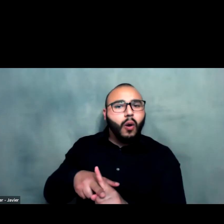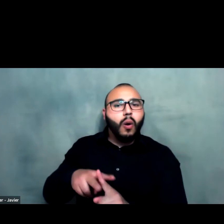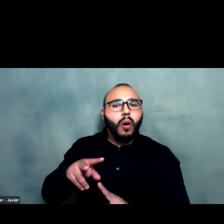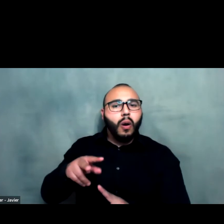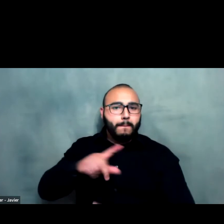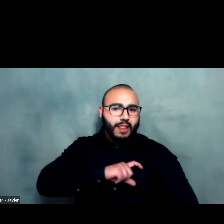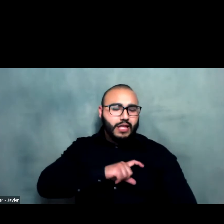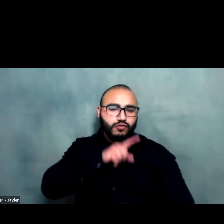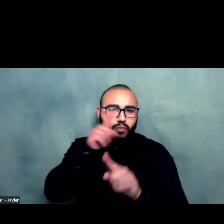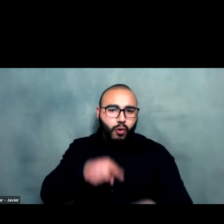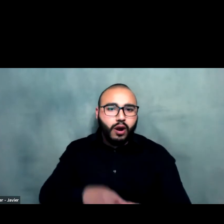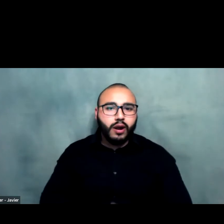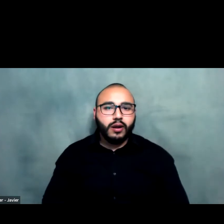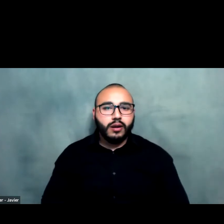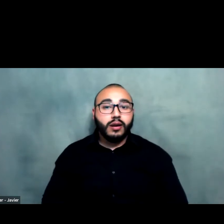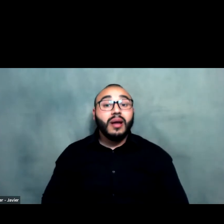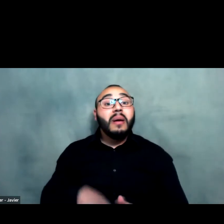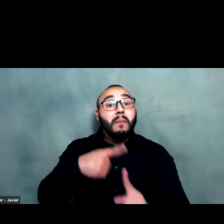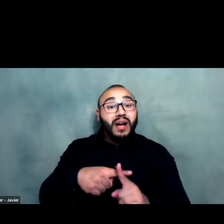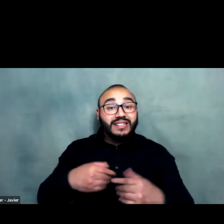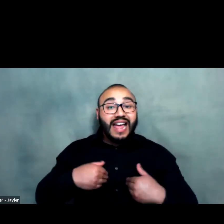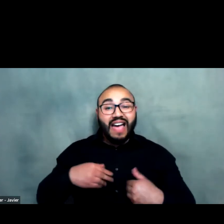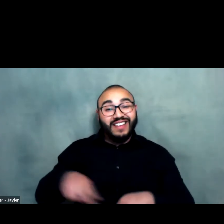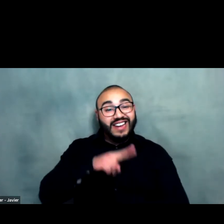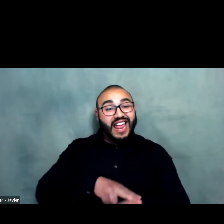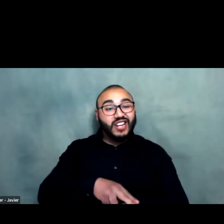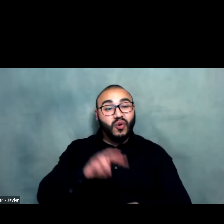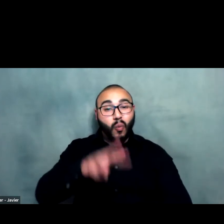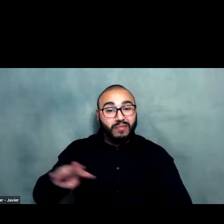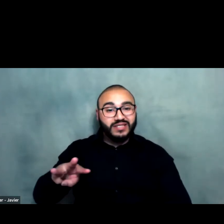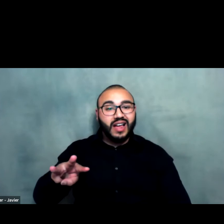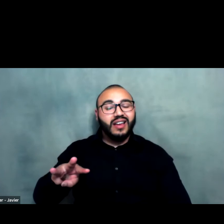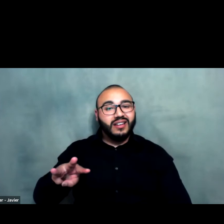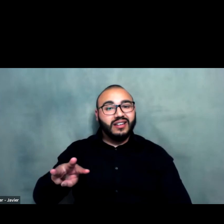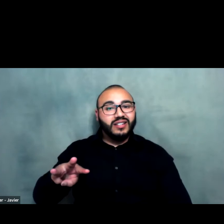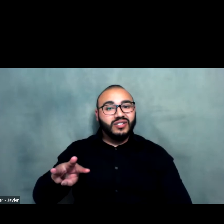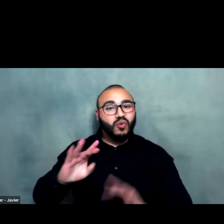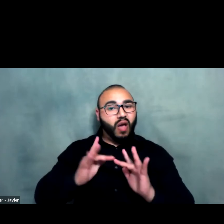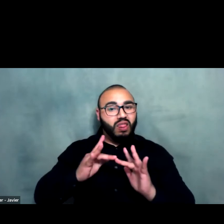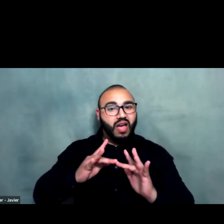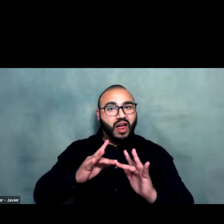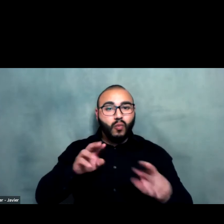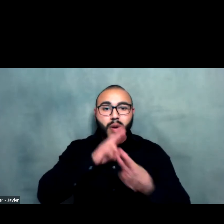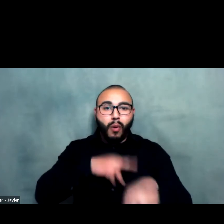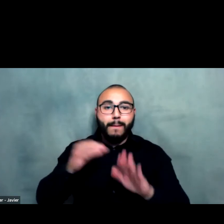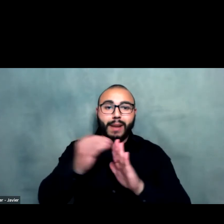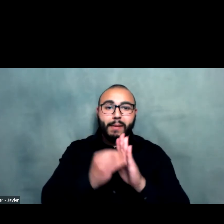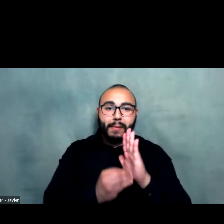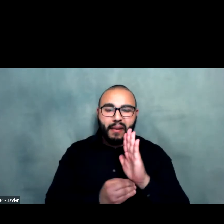Also, there is a national website that we'll talk about later. They could also report there as